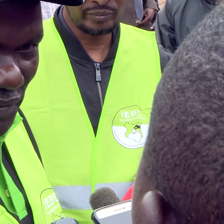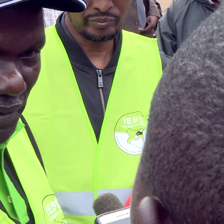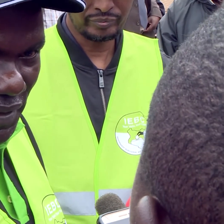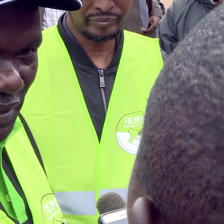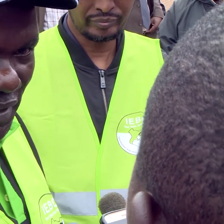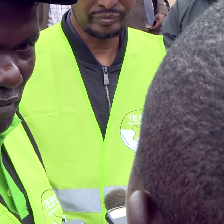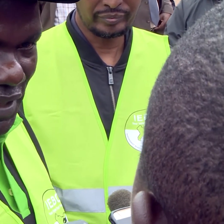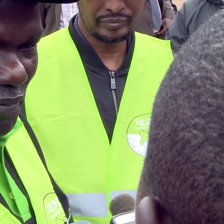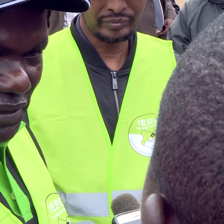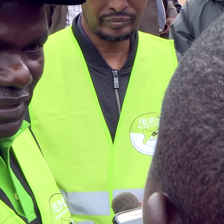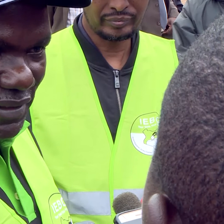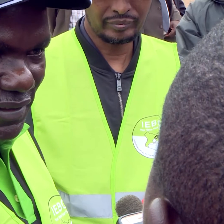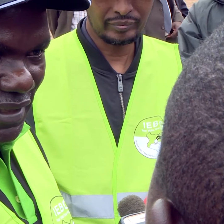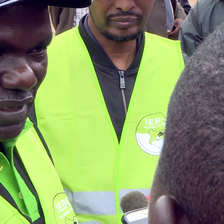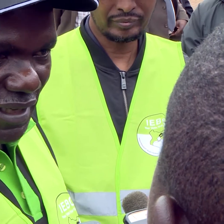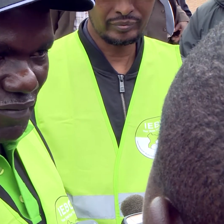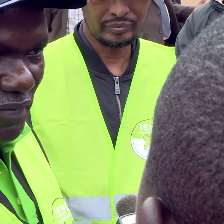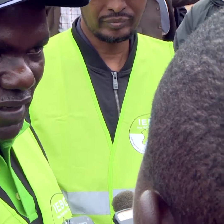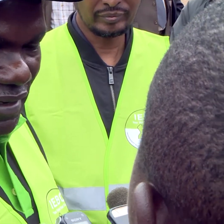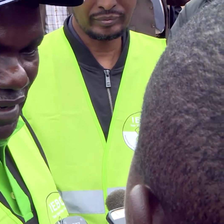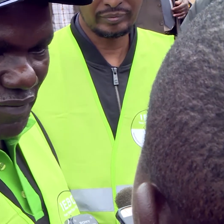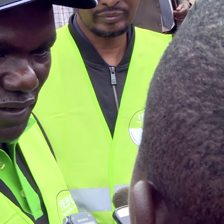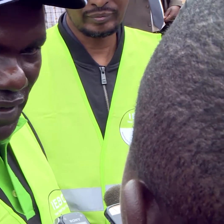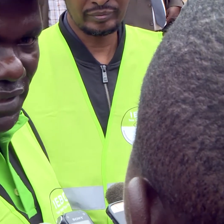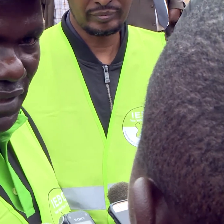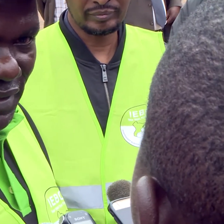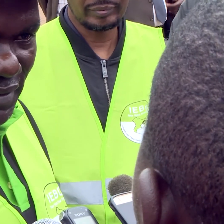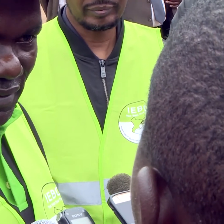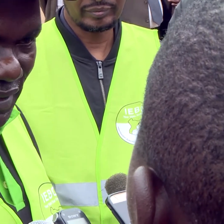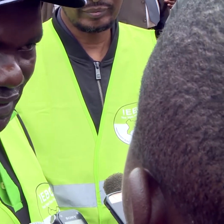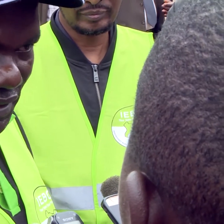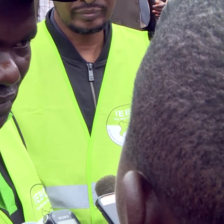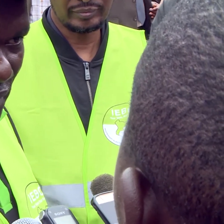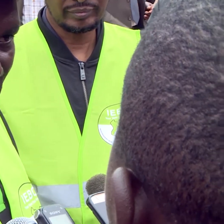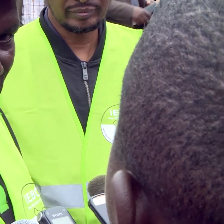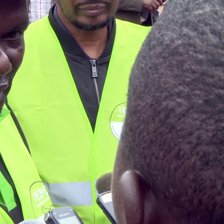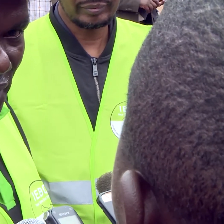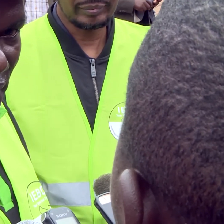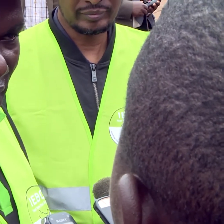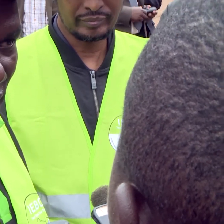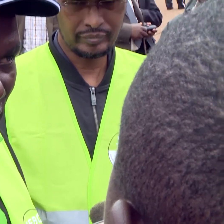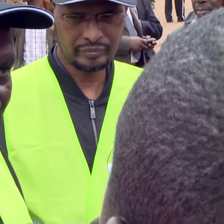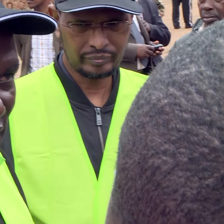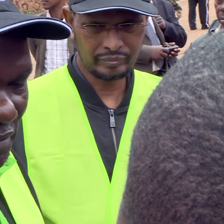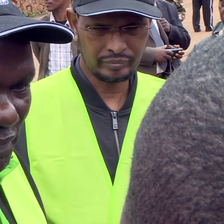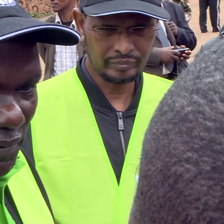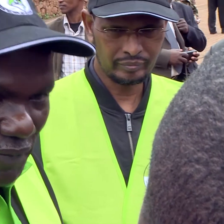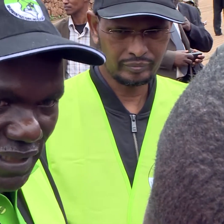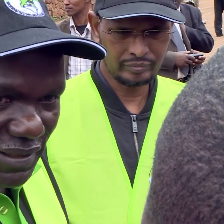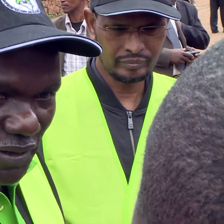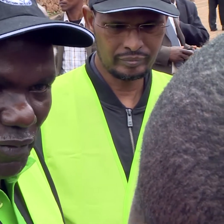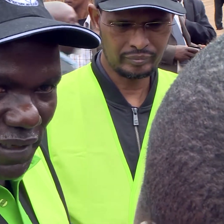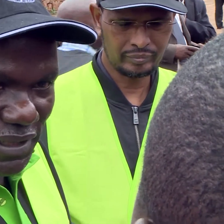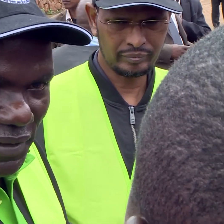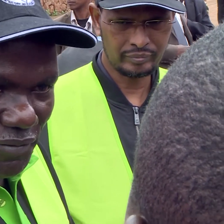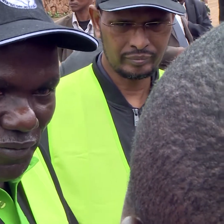decide the way forward. But the process, if the verification was successful, the process provides